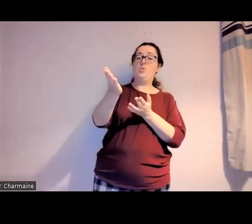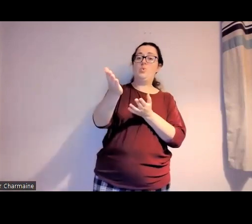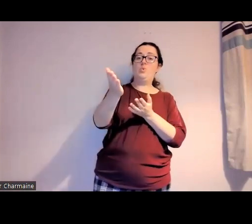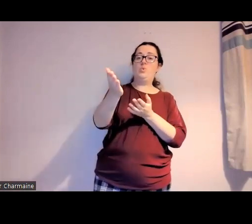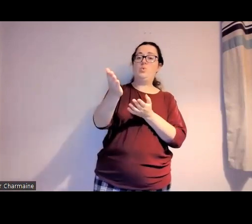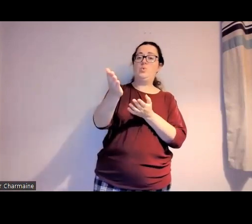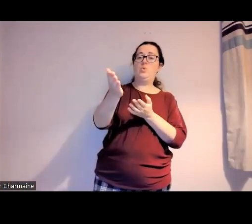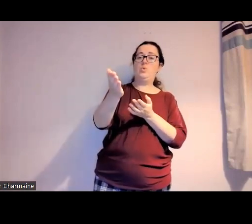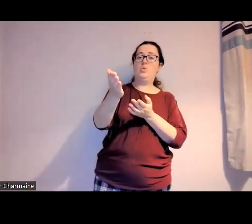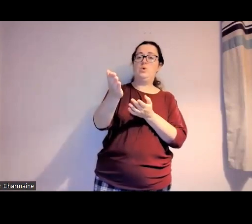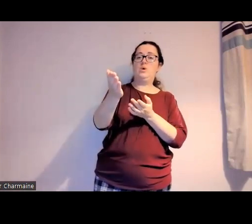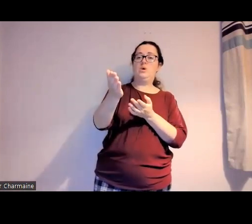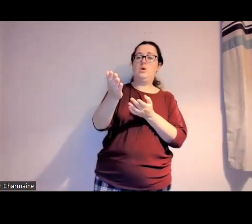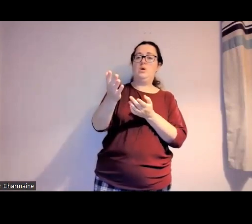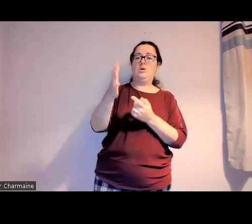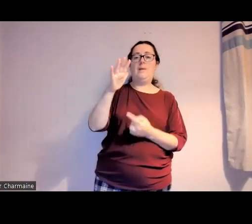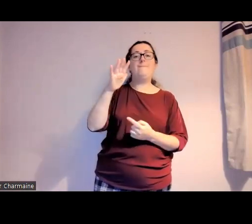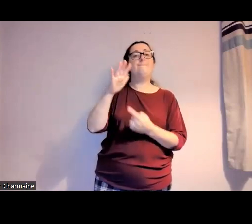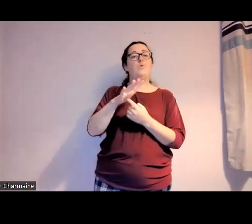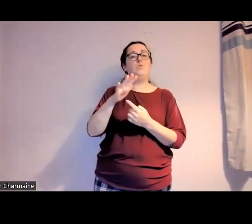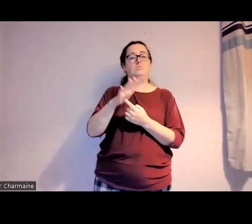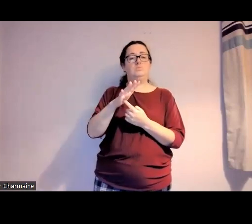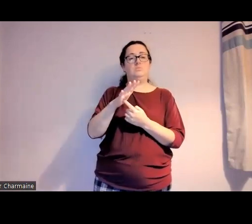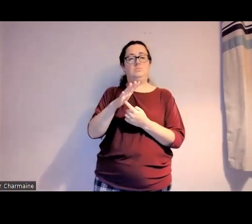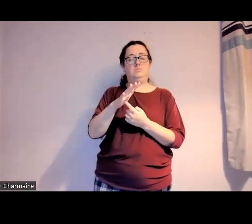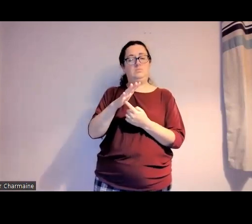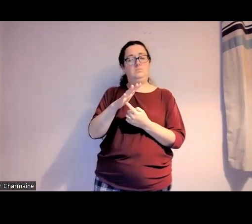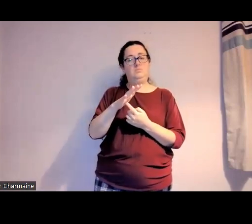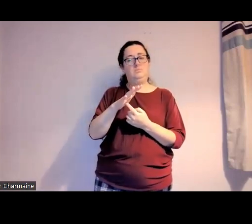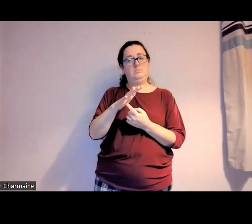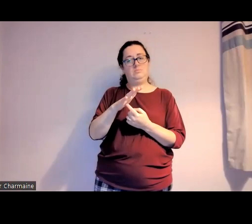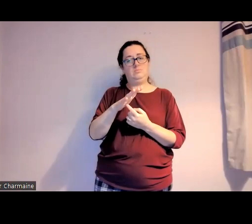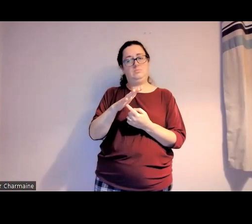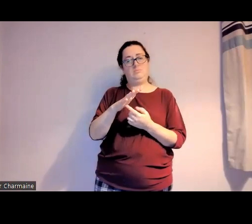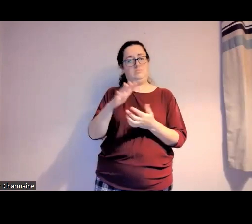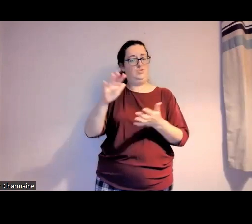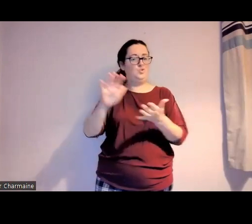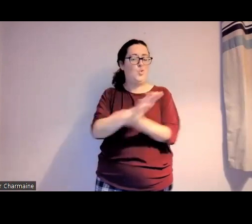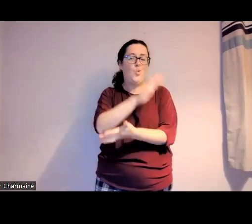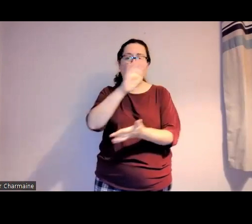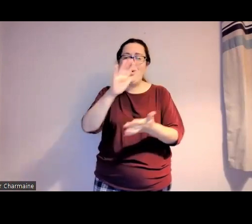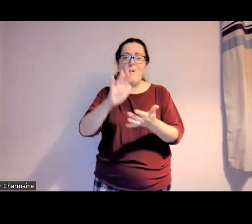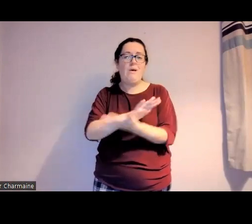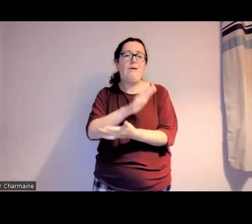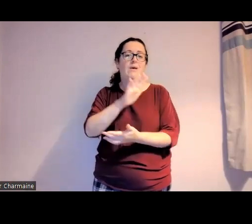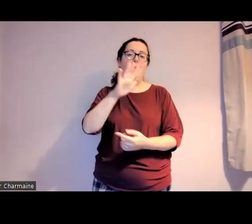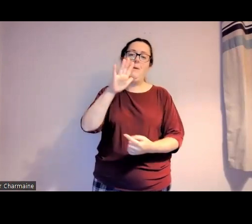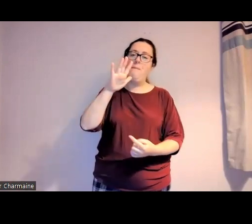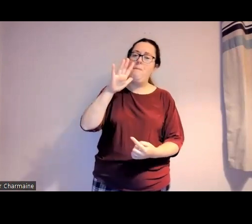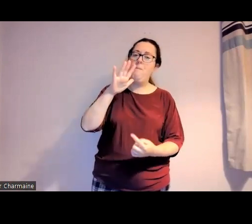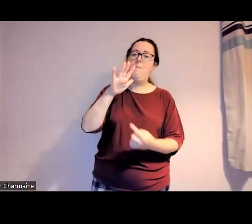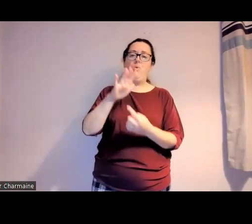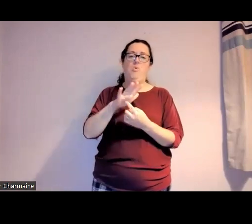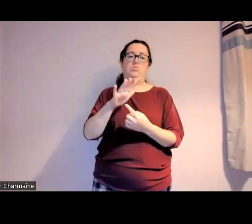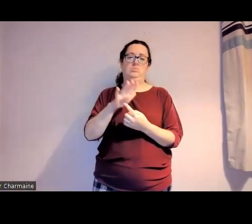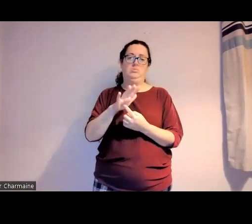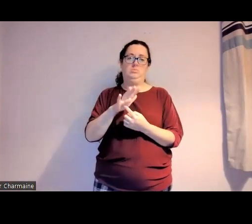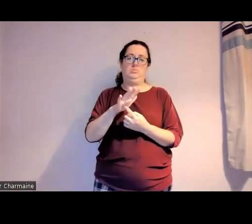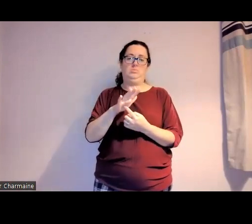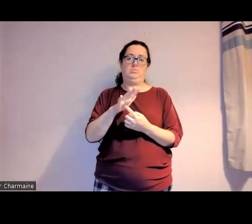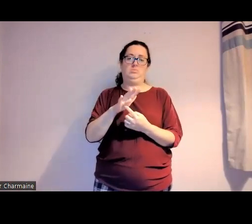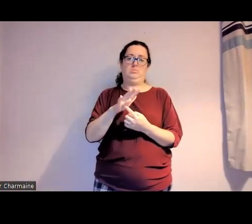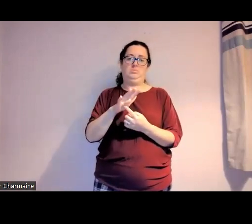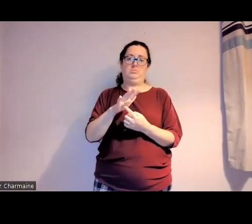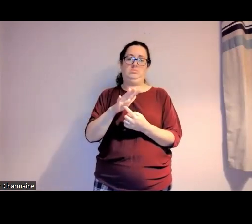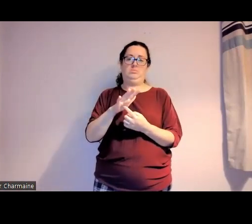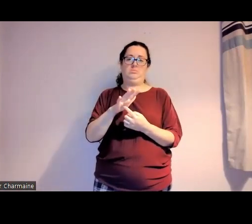the importance, the life-saving, incredible joy and importance and